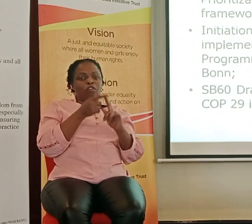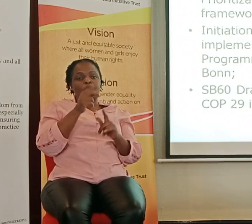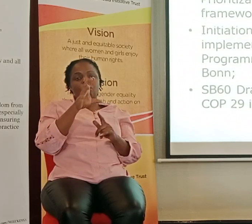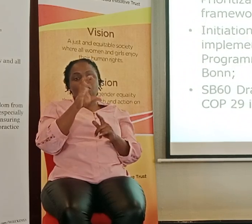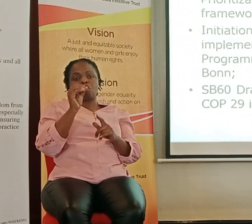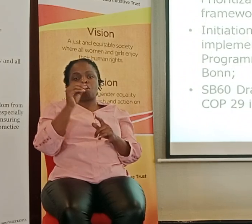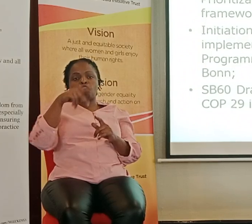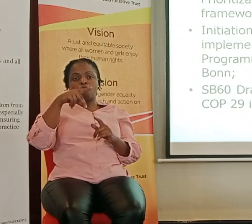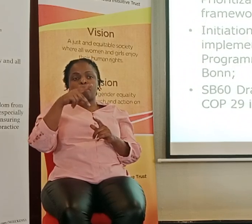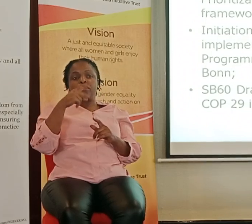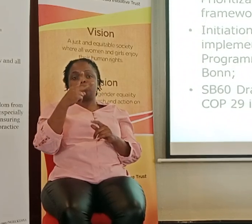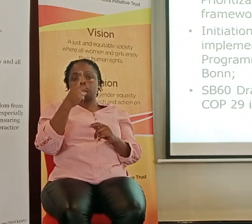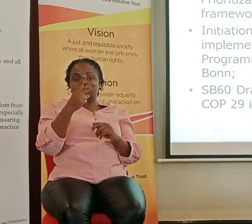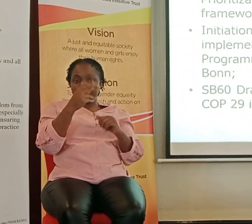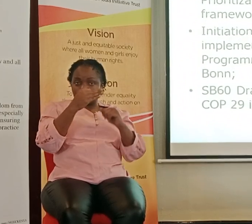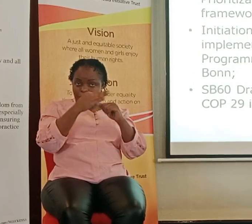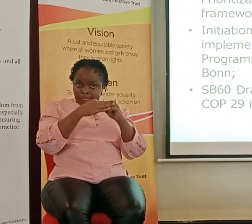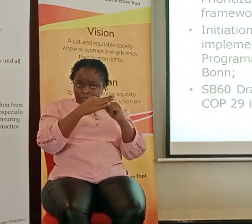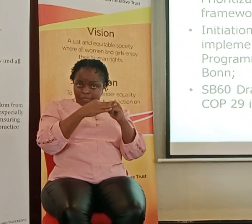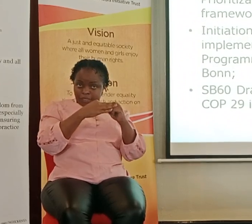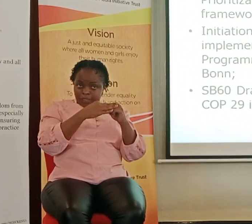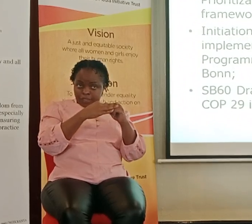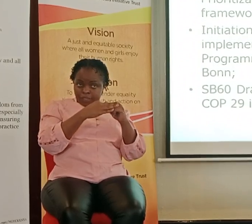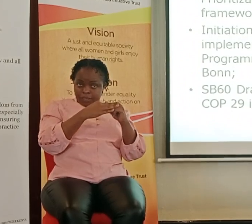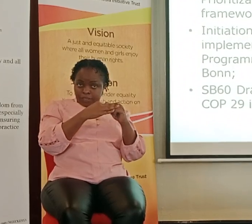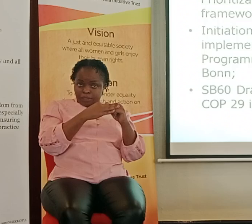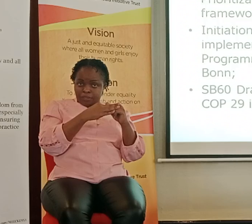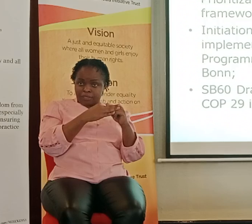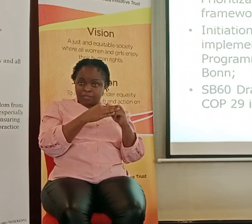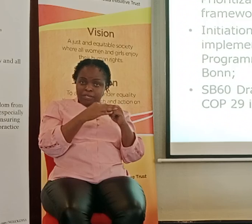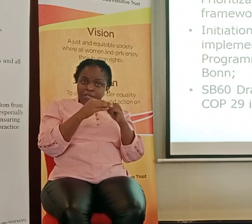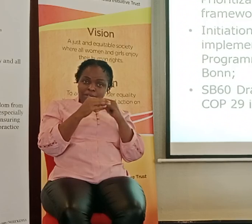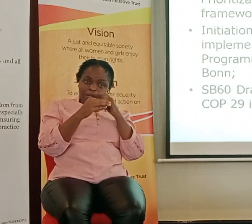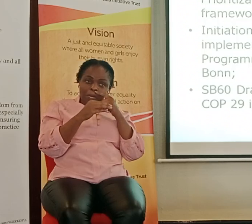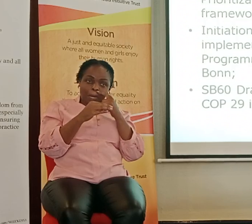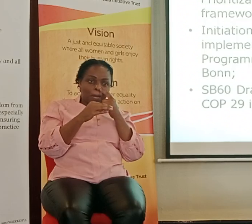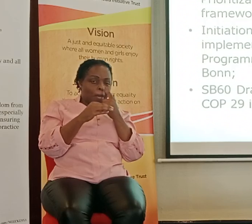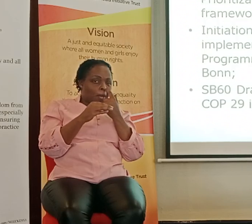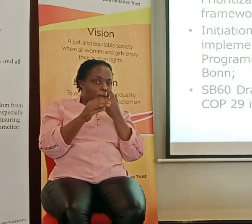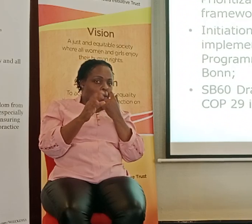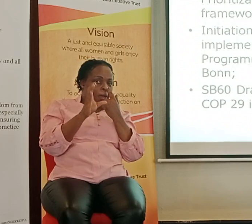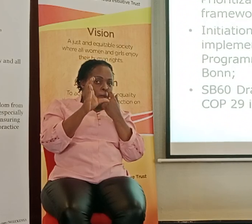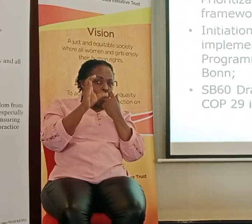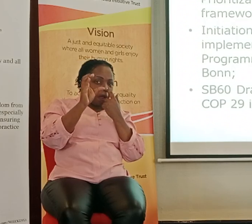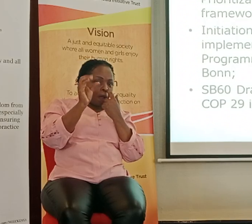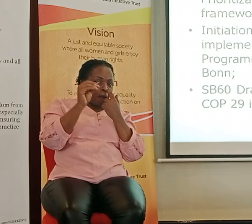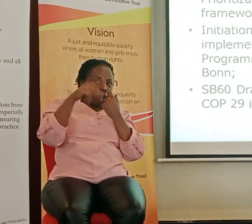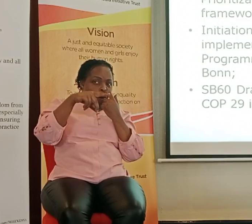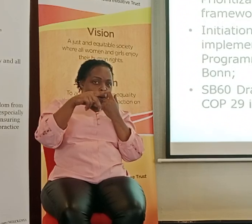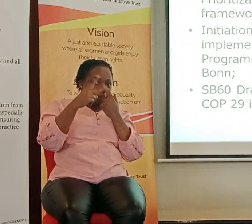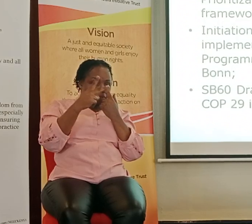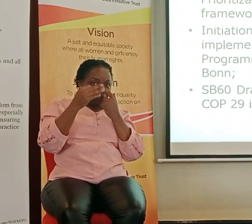COP28, where was COP28? In Dubai. Hey, I'm wasting Sahara.